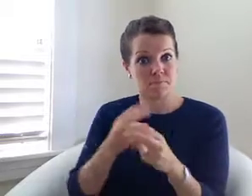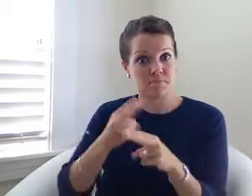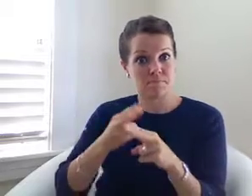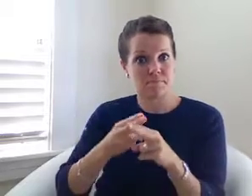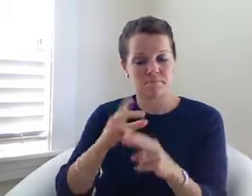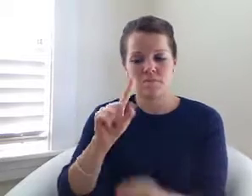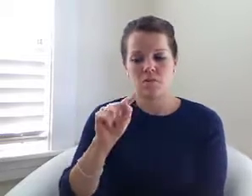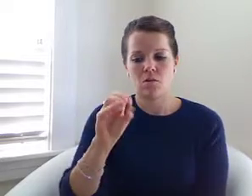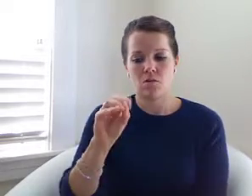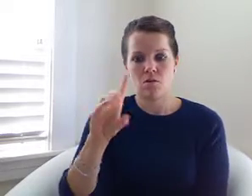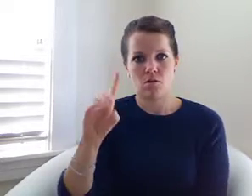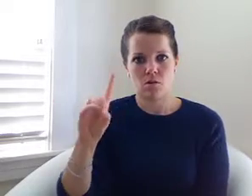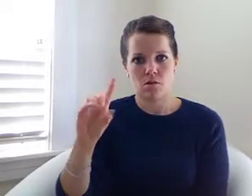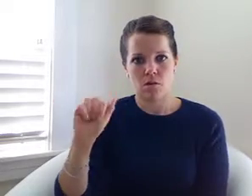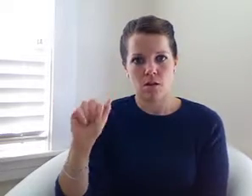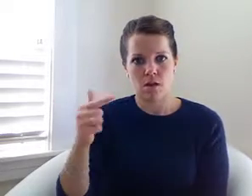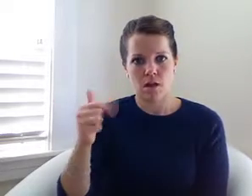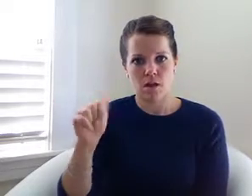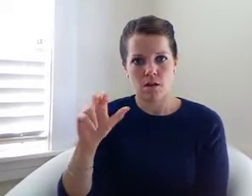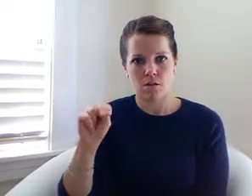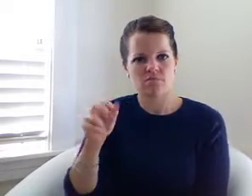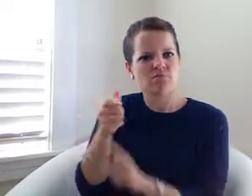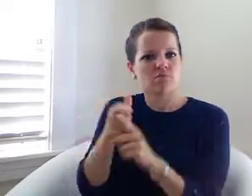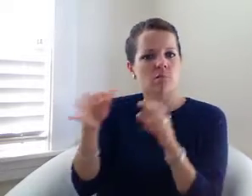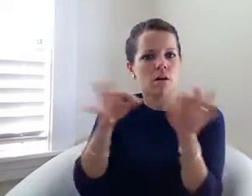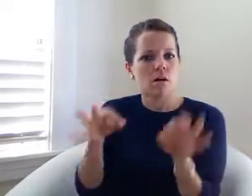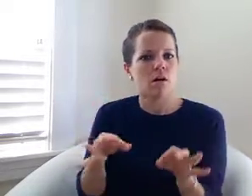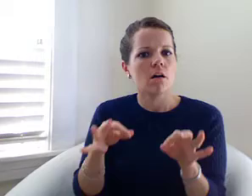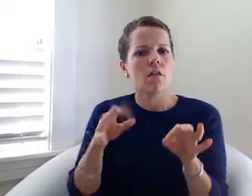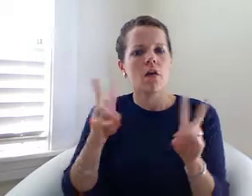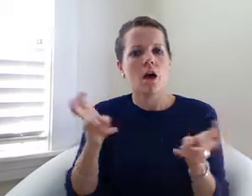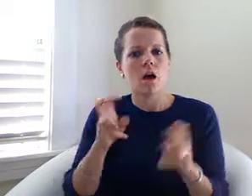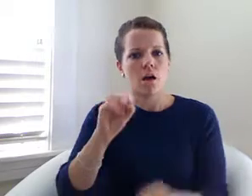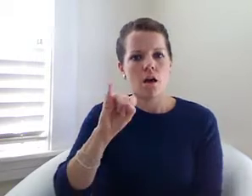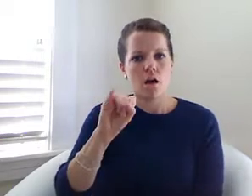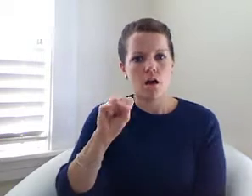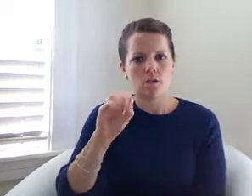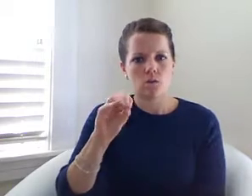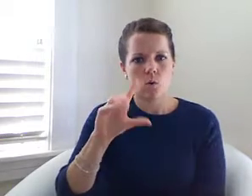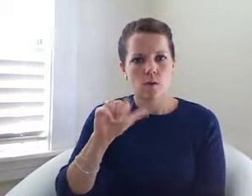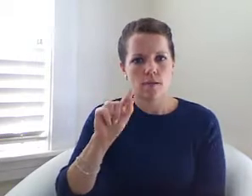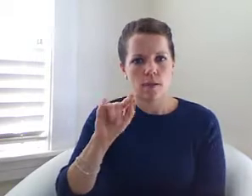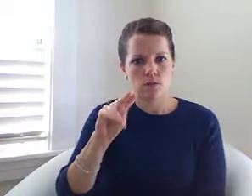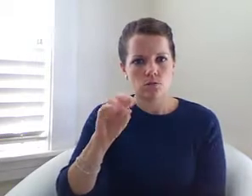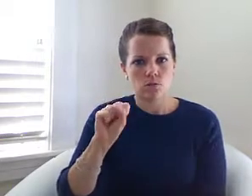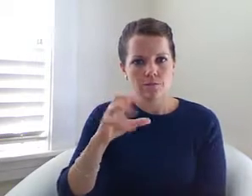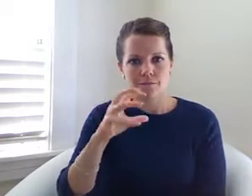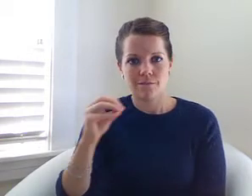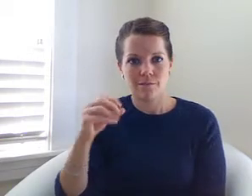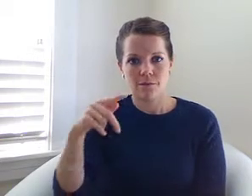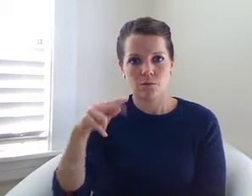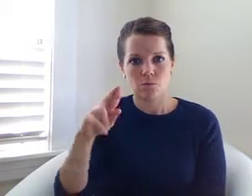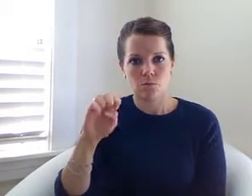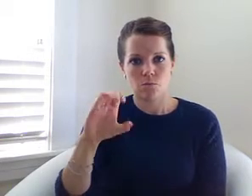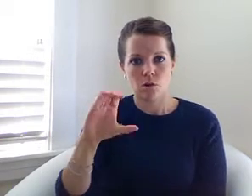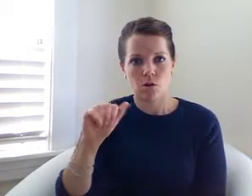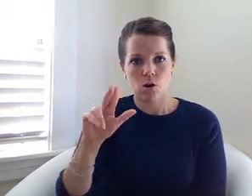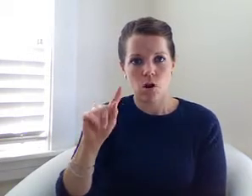a fellow interpreter, described to us the isolations and precautions required for healthcare interpreters to protect ourselves and our consumers.